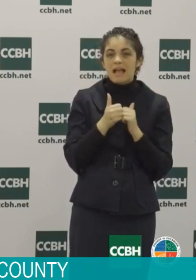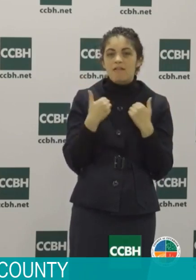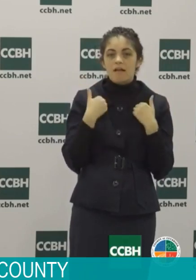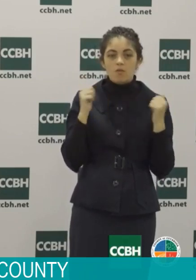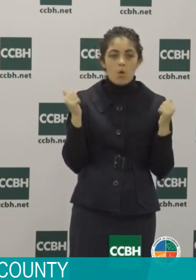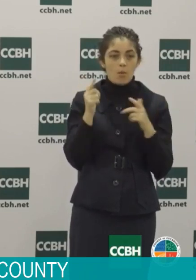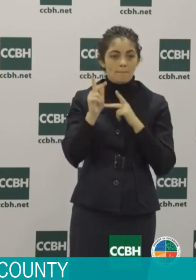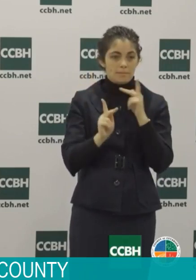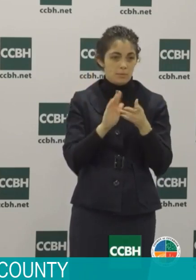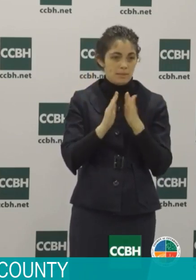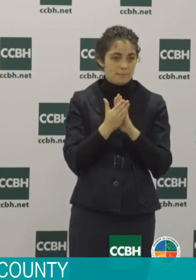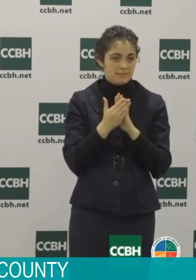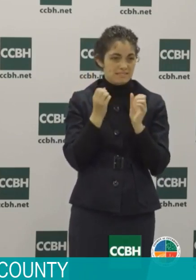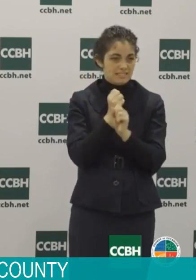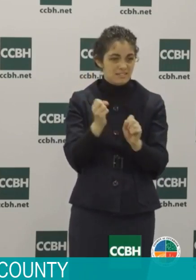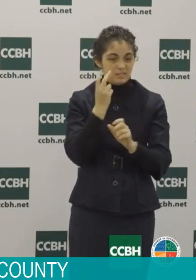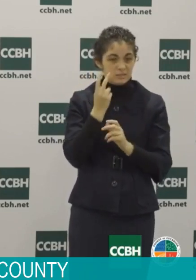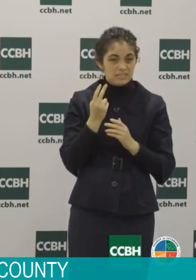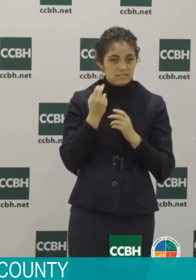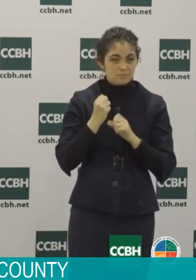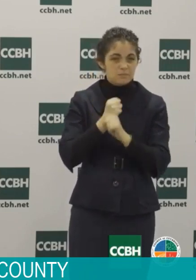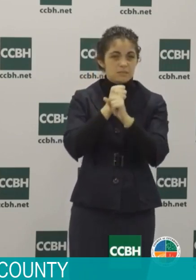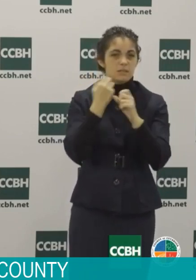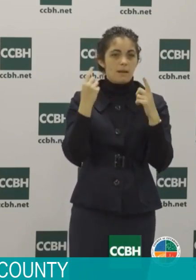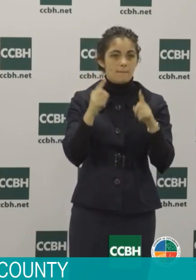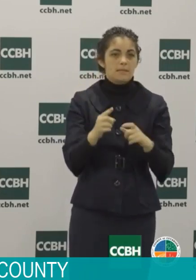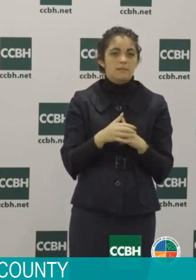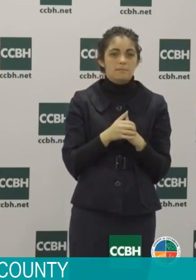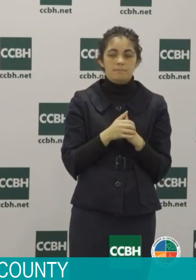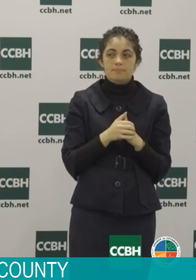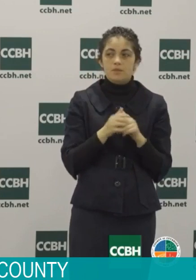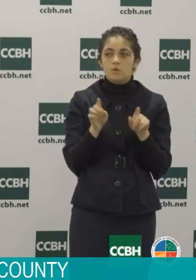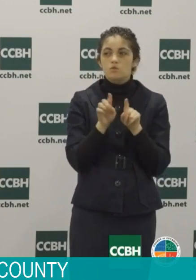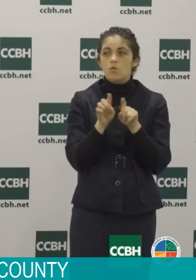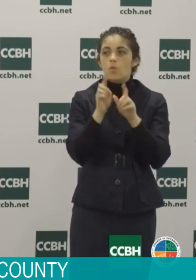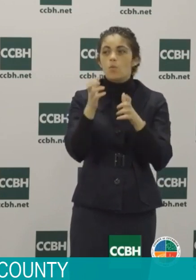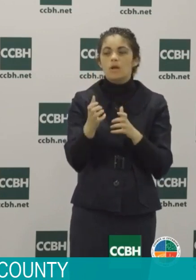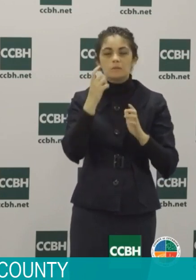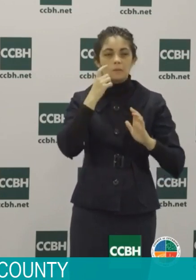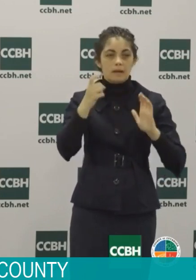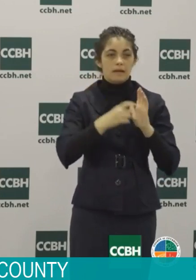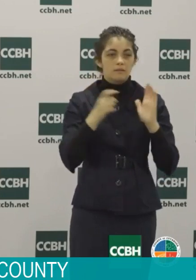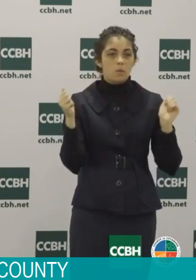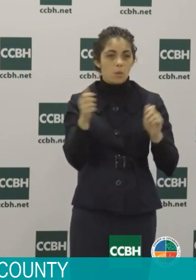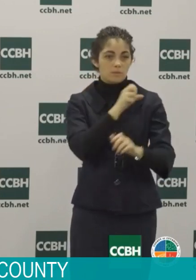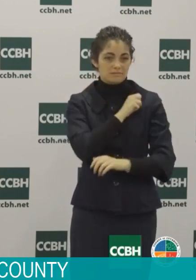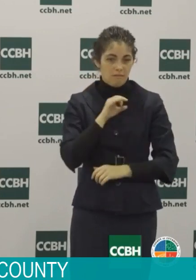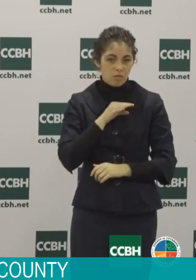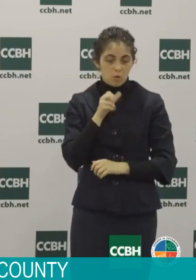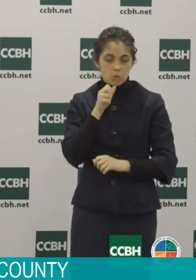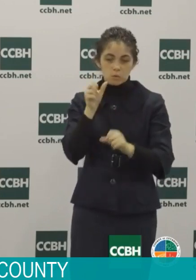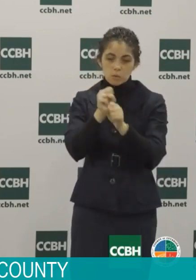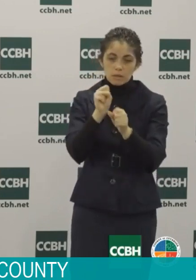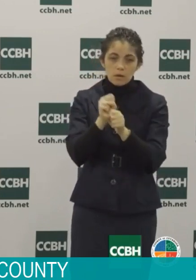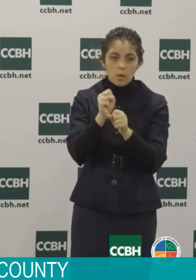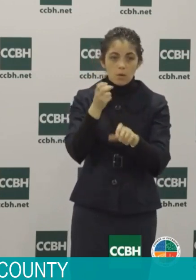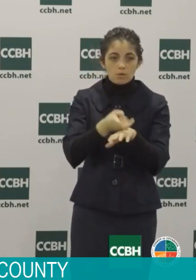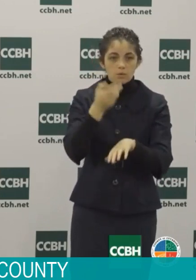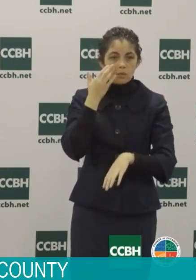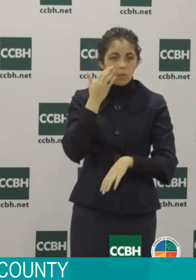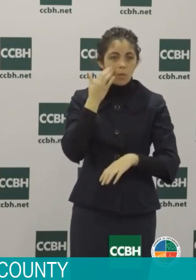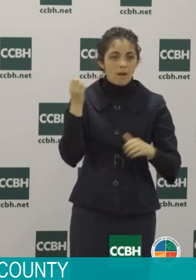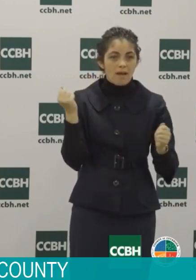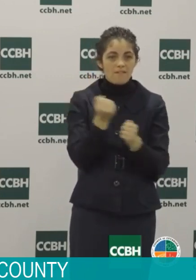everyone safe. And I think that you're seeing prevention in action in those facilities, and I just really wanted to recognize all the staff who are working so hard to make sure